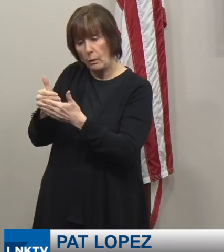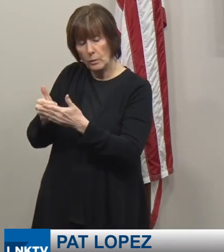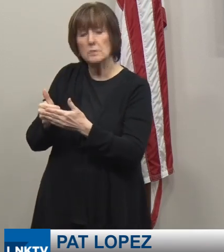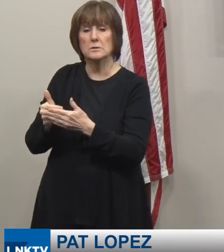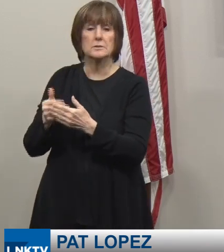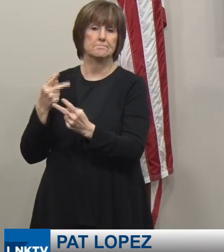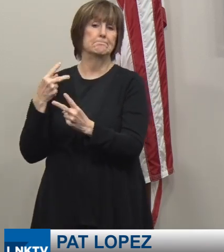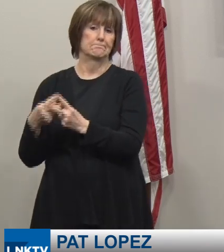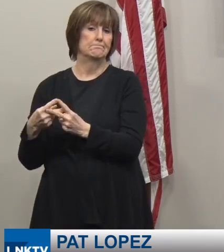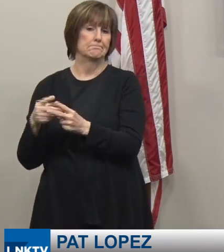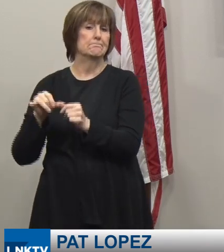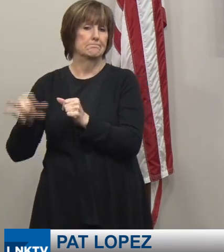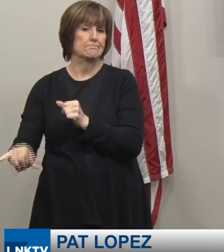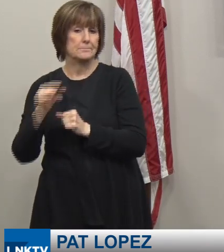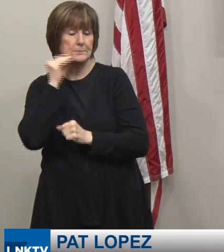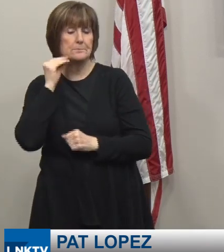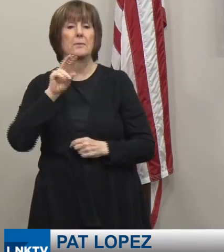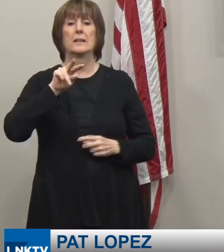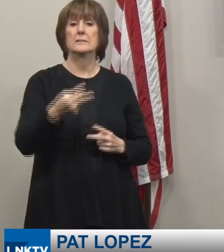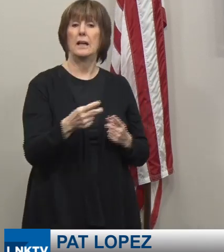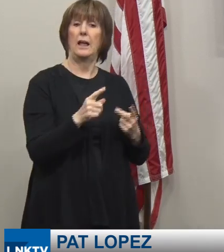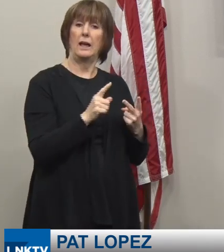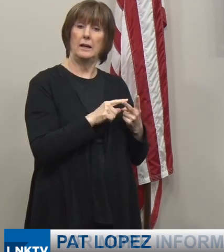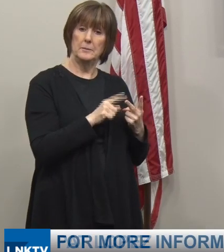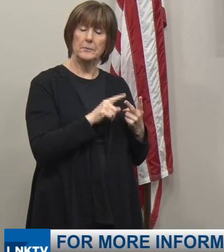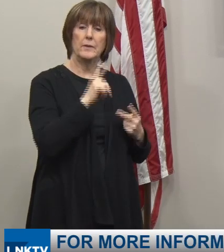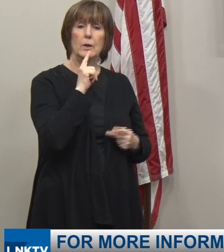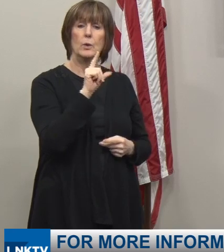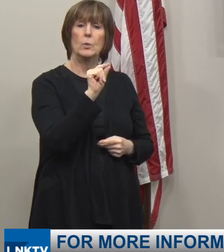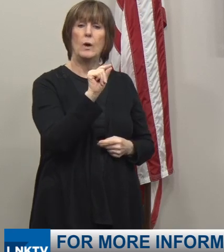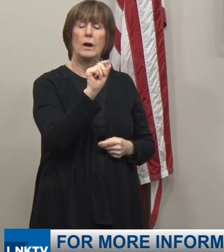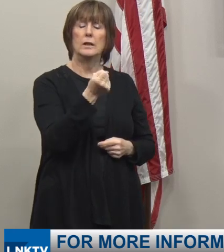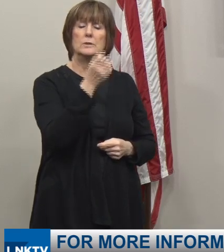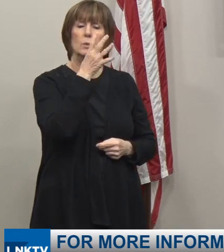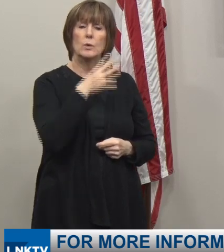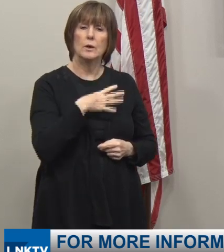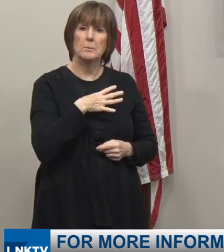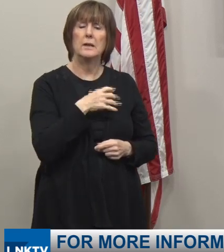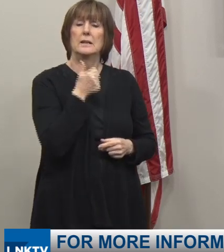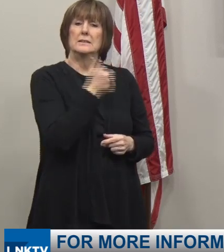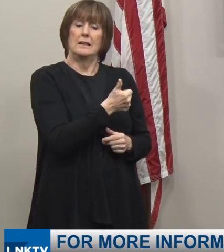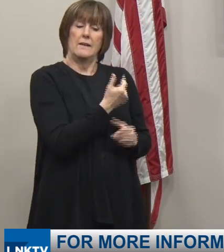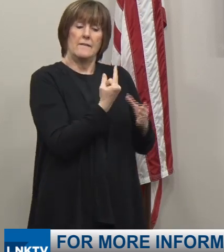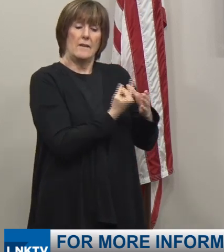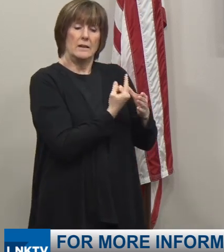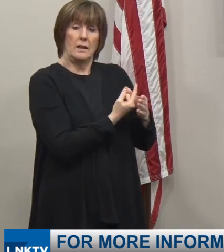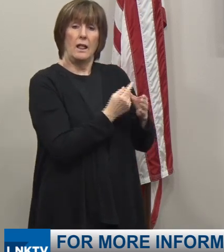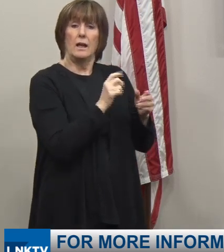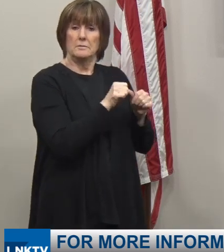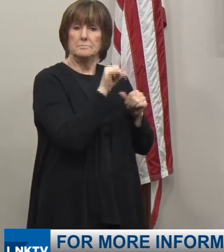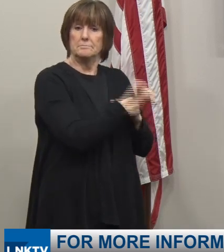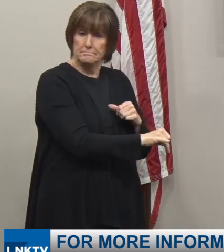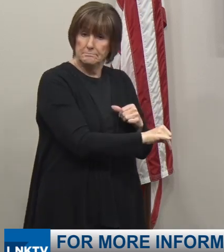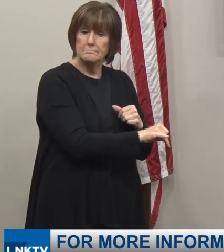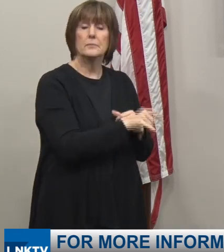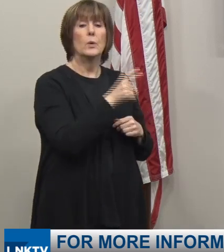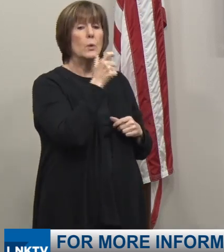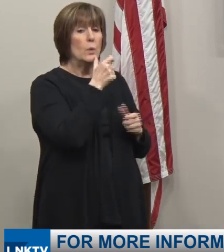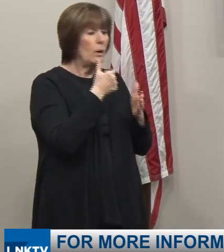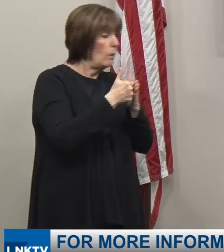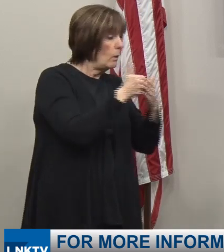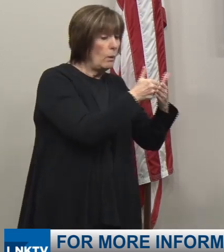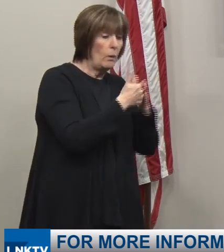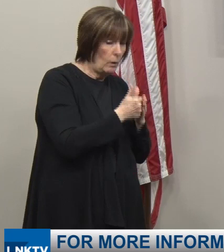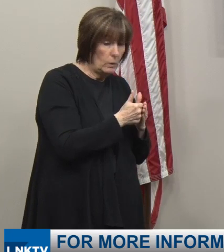The second case reported today is a woman in her 20s who is self-isolating. Her close contacts are